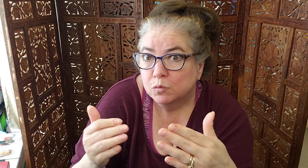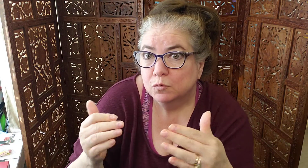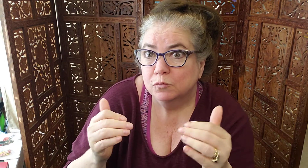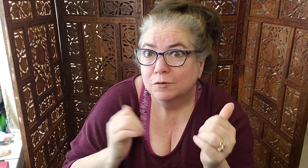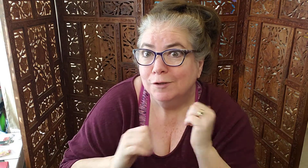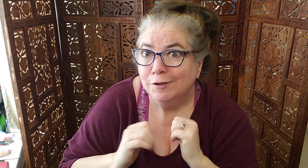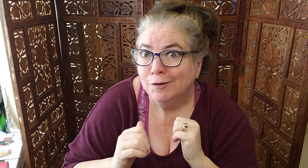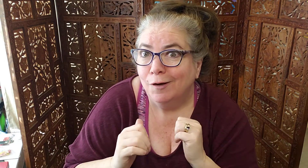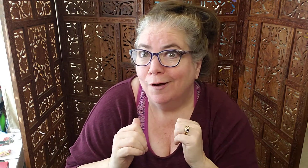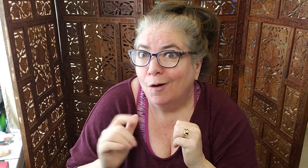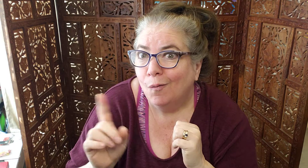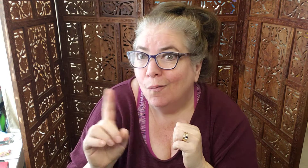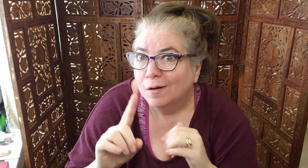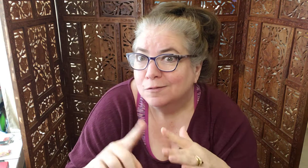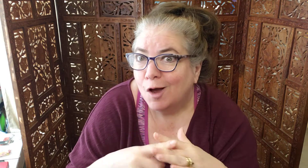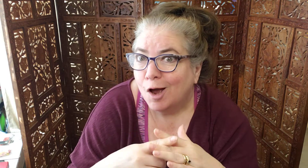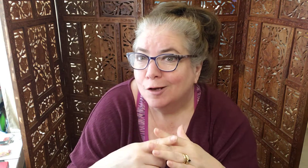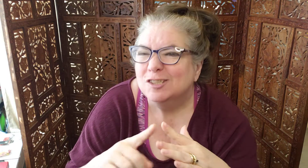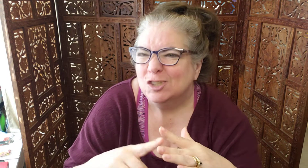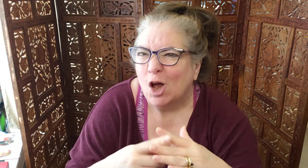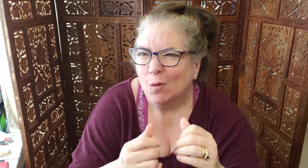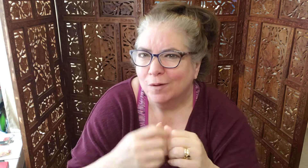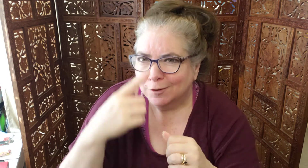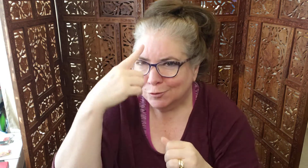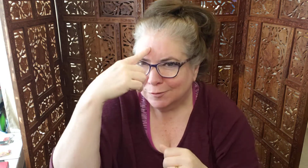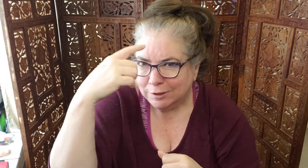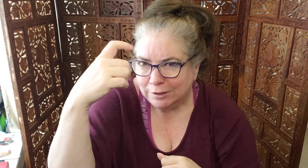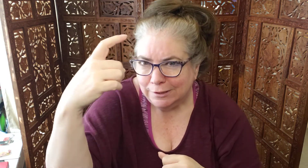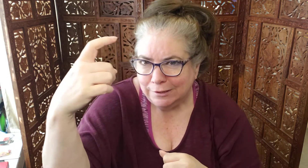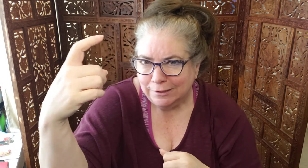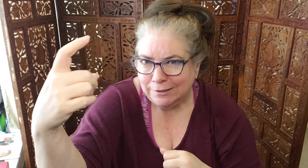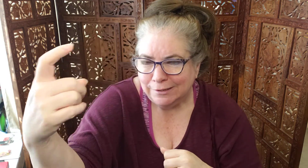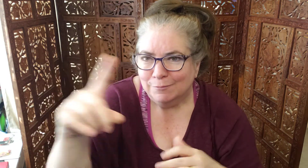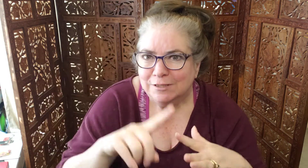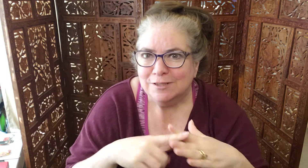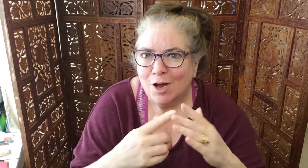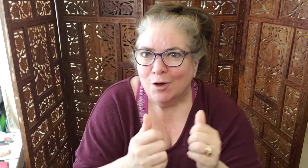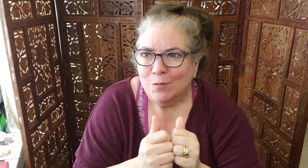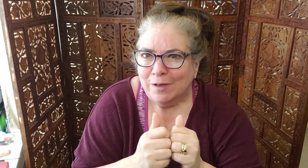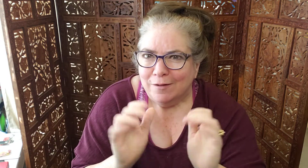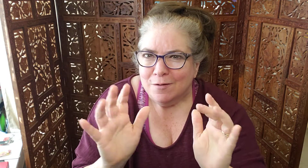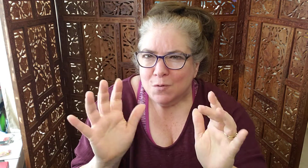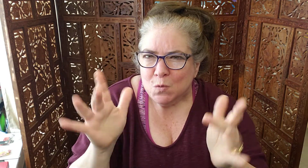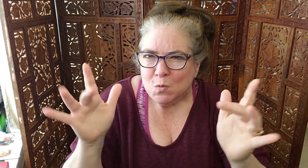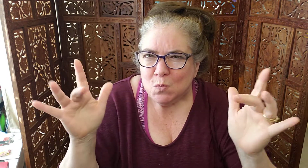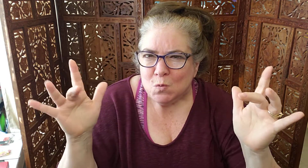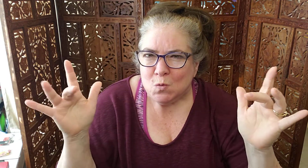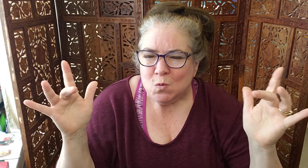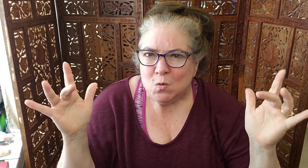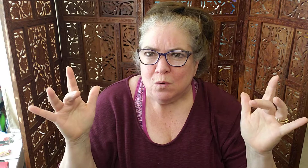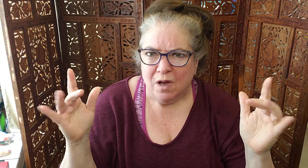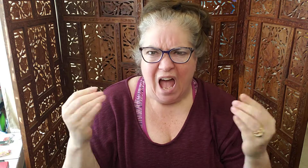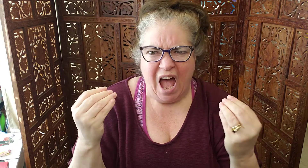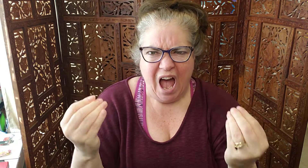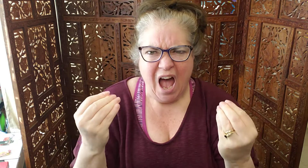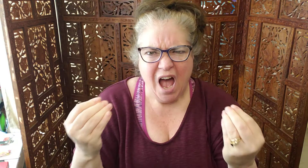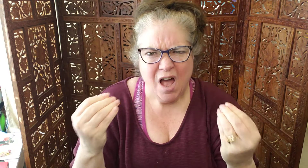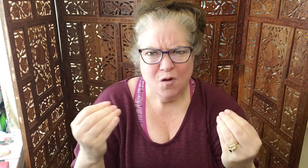the glamour, and the reason that this one street, this one place, could become